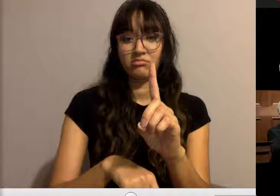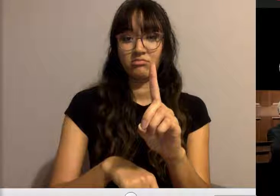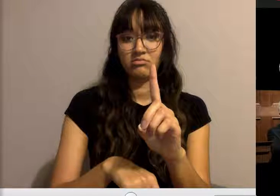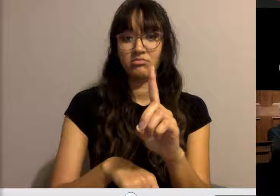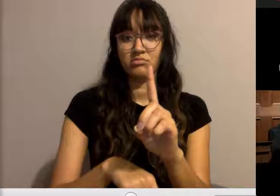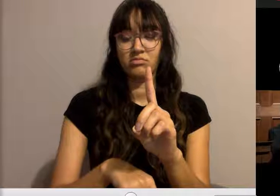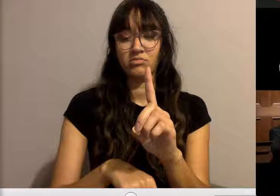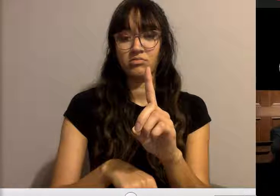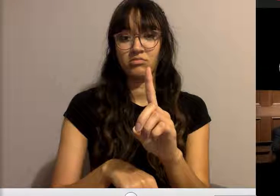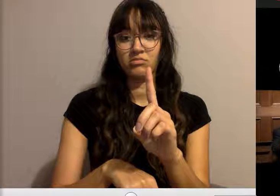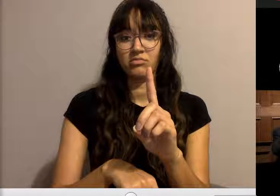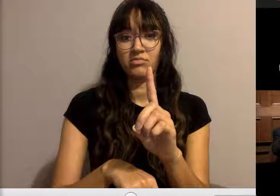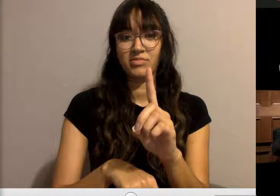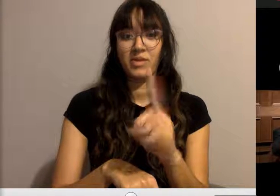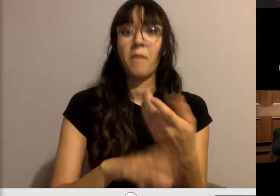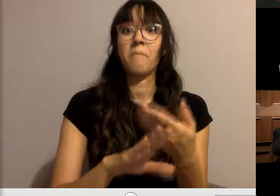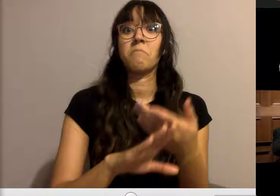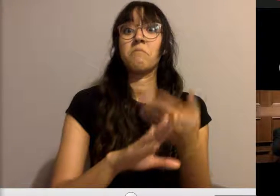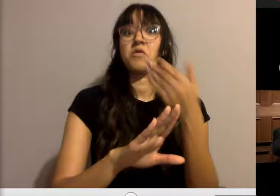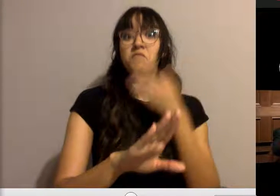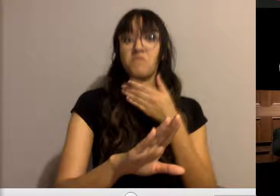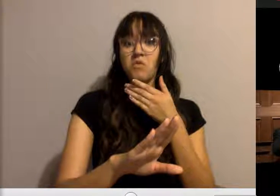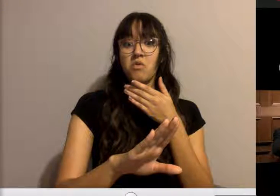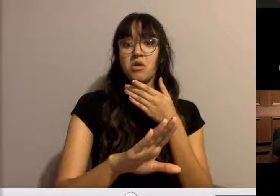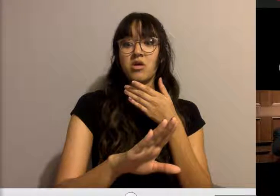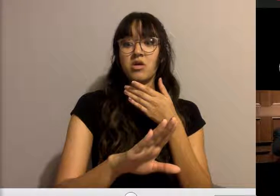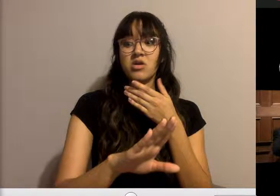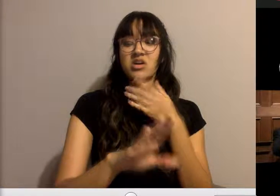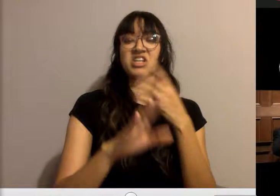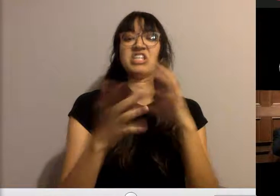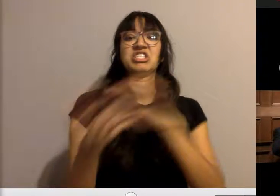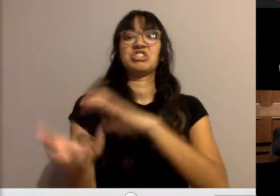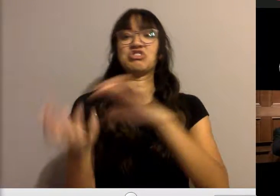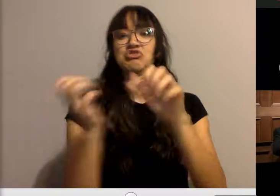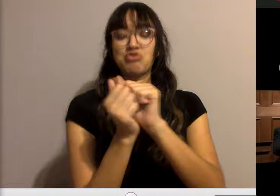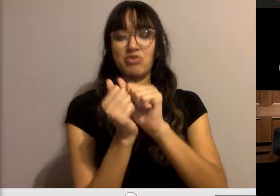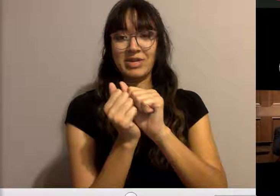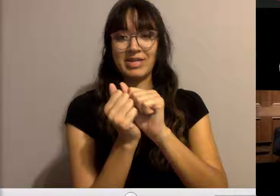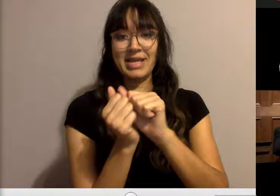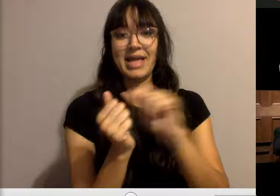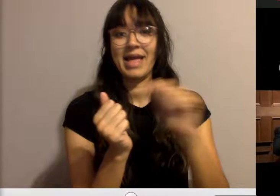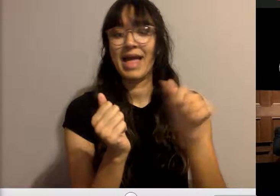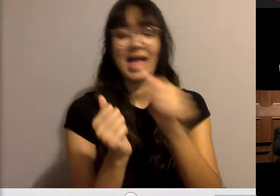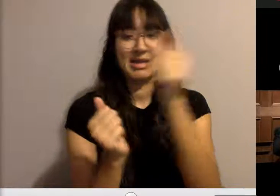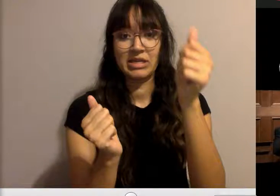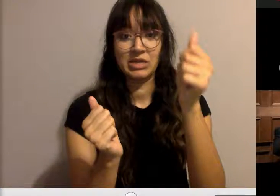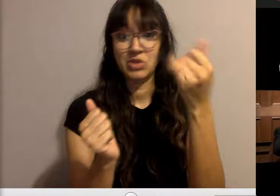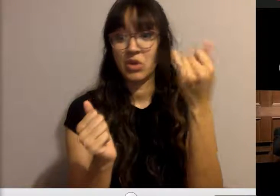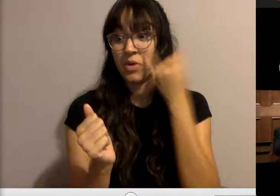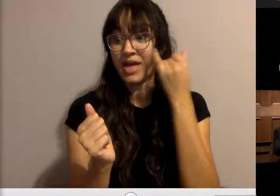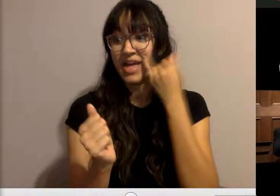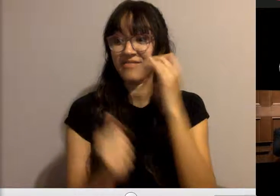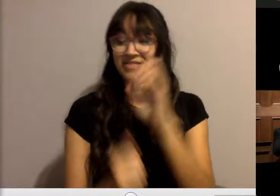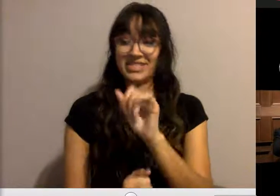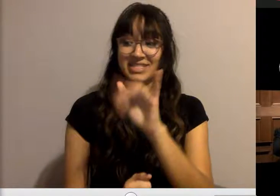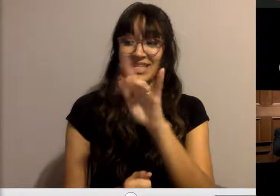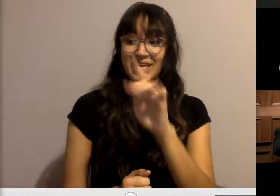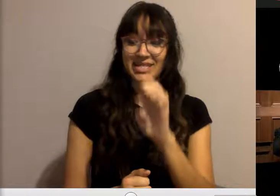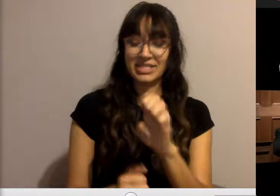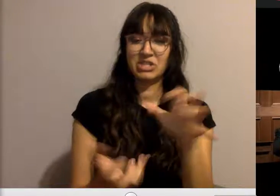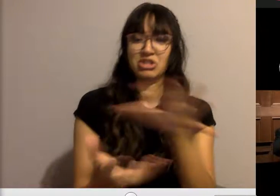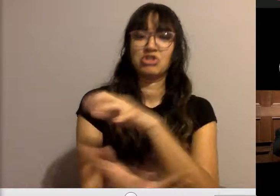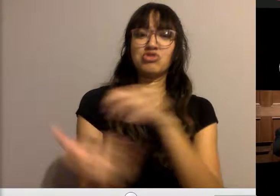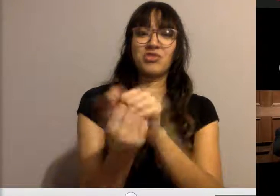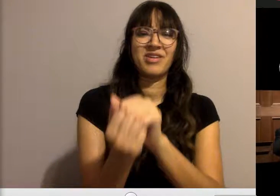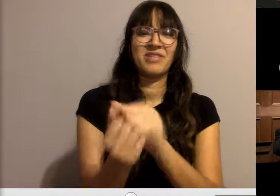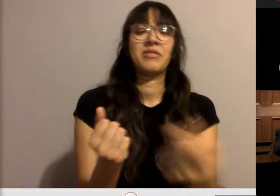they were supposed to have destroyed had actually been excavated. So after that, every time somebody found a site and it was destroyed, they said, oh, it's